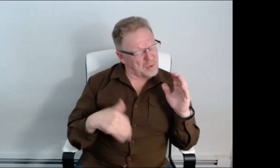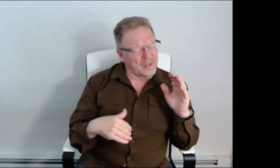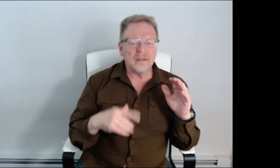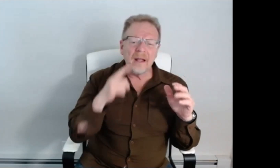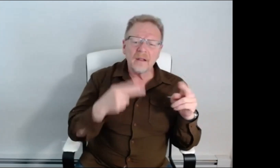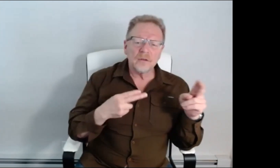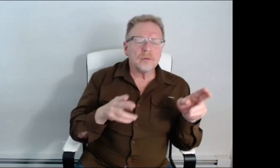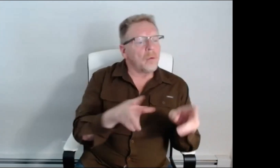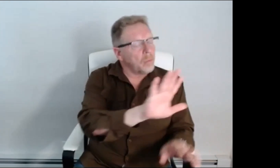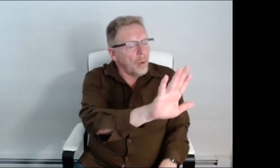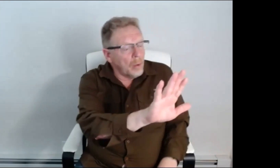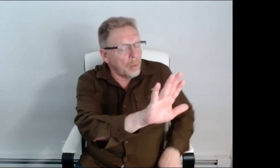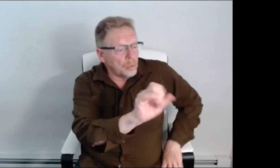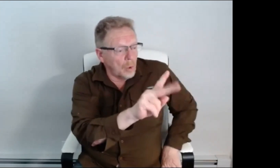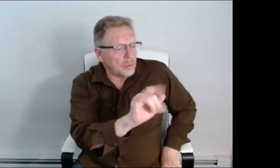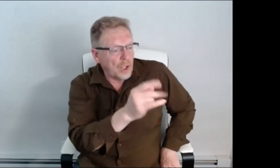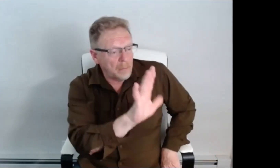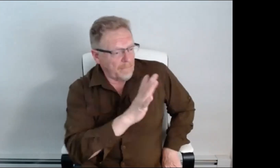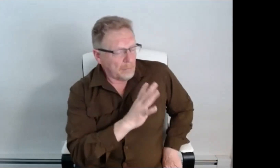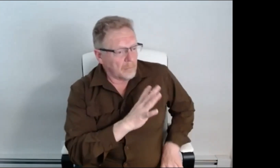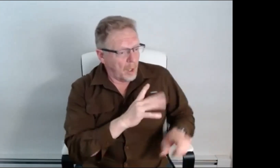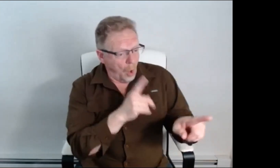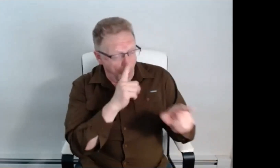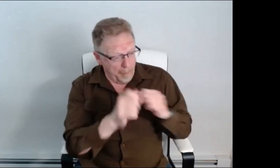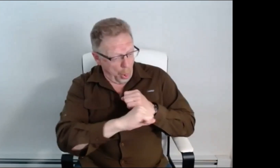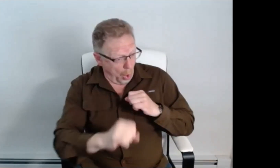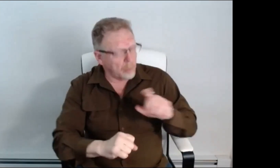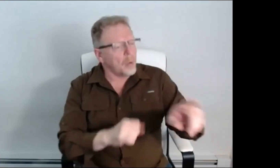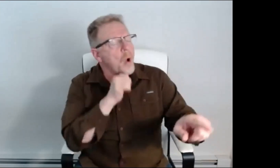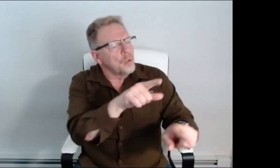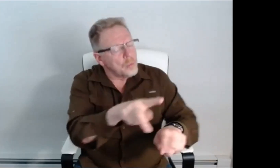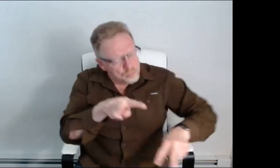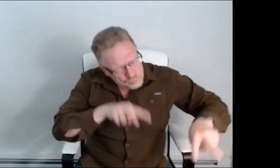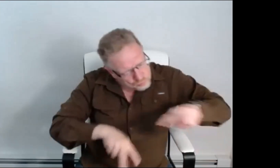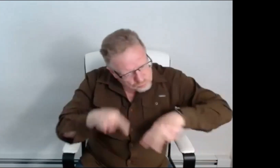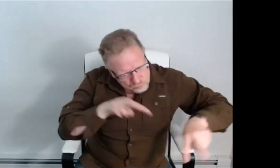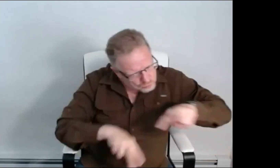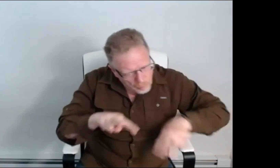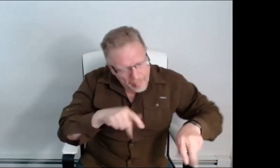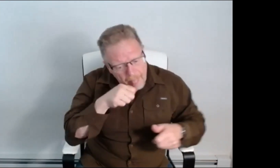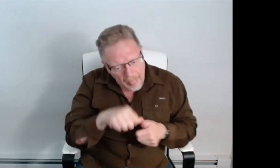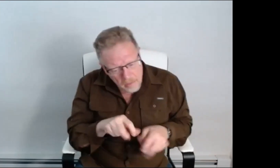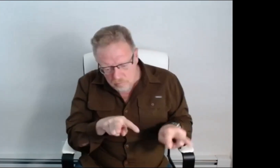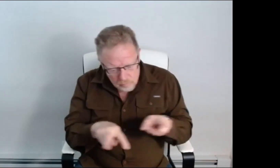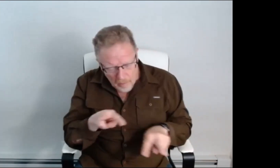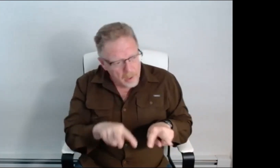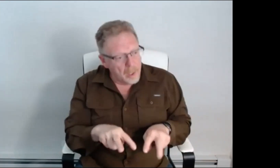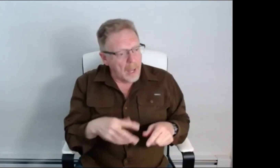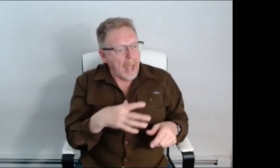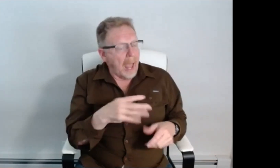I assign you to look that over, and by I know mid next week, you